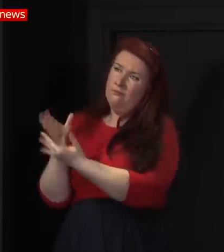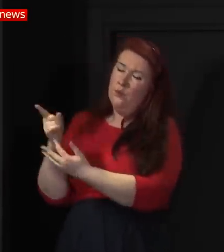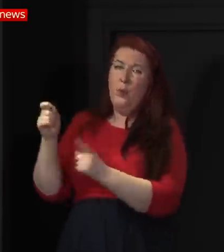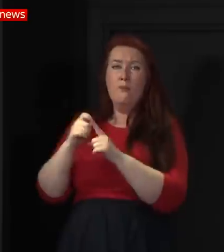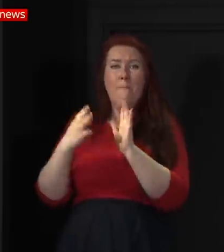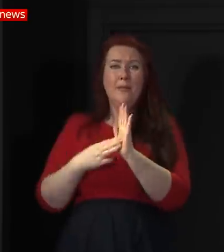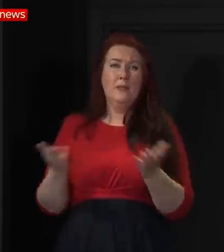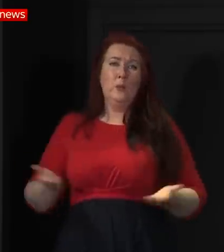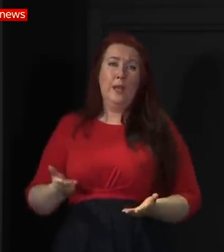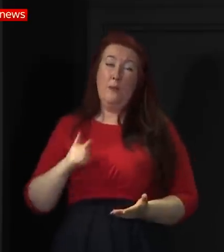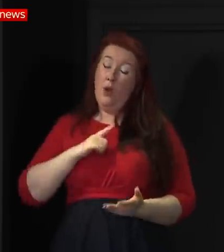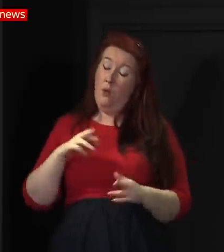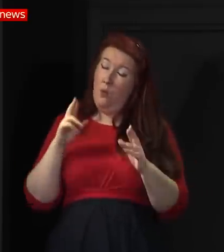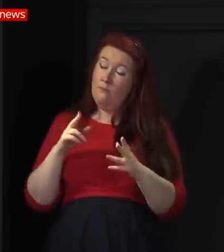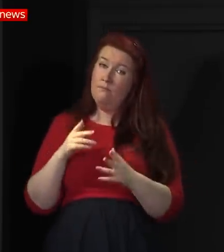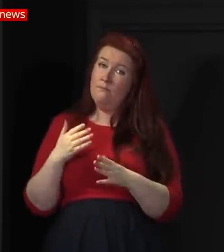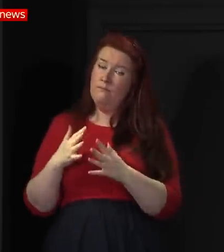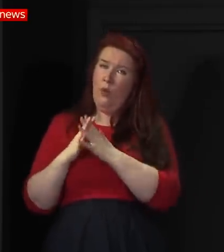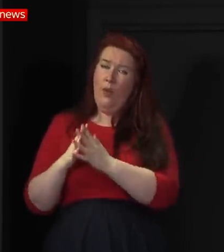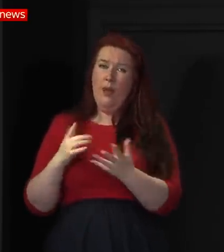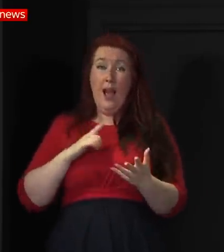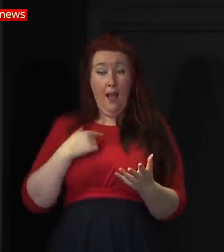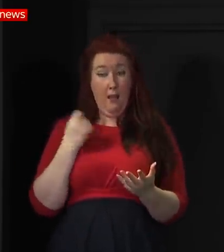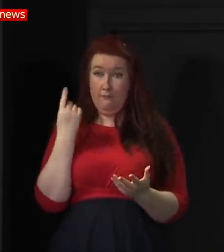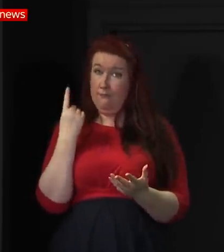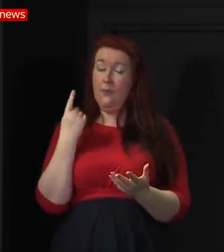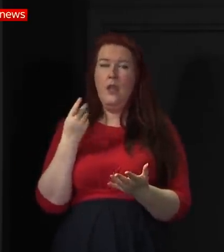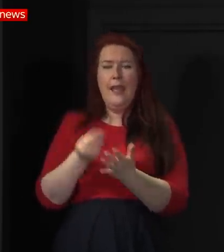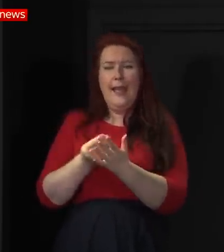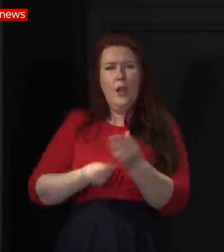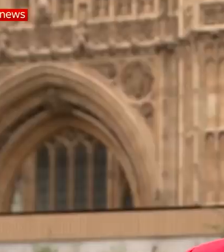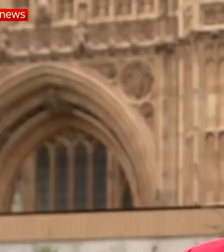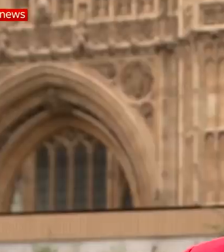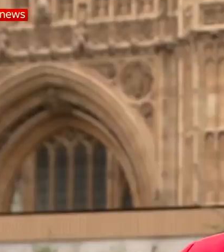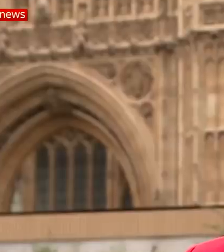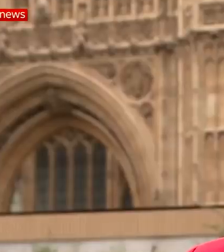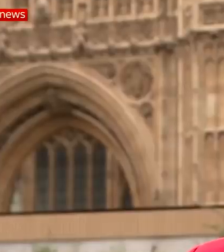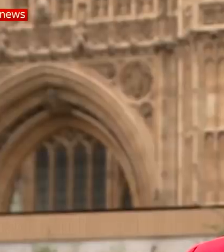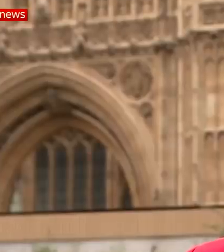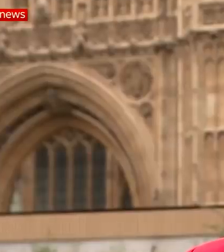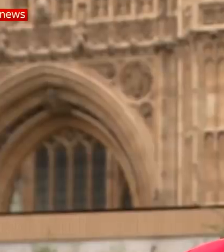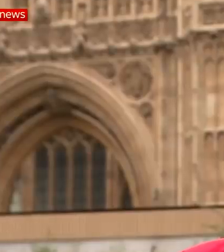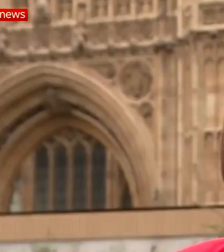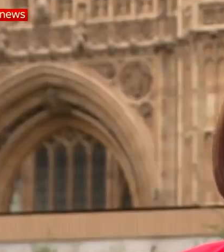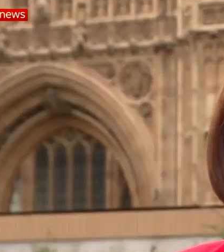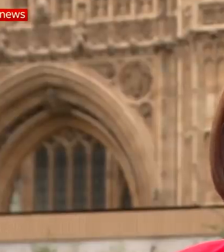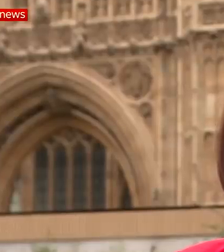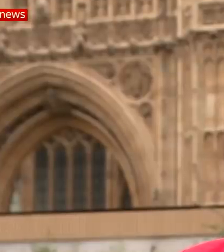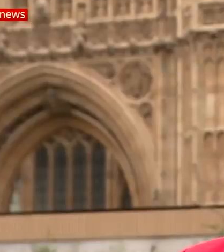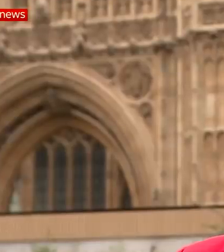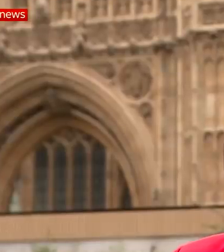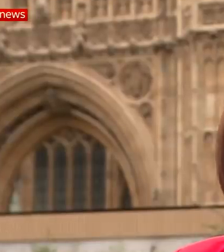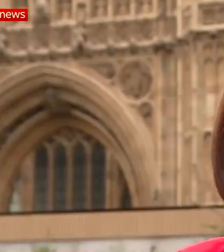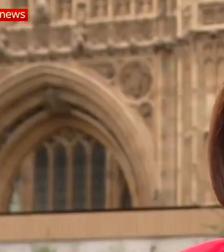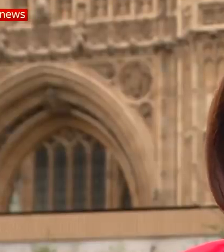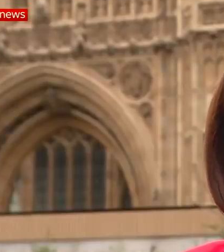constructively, because I recognise that the economic implications of all of this for the Treasury are not easy. Nicola Sturgeon wants even stricter rules.